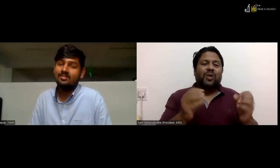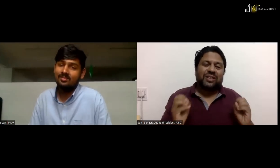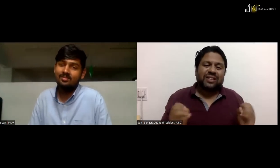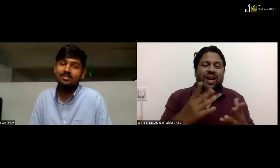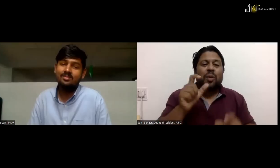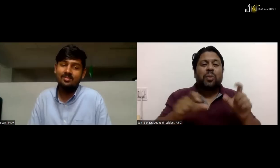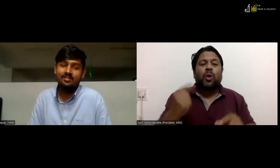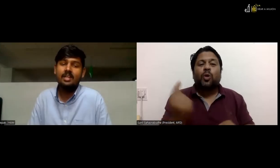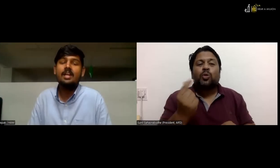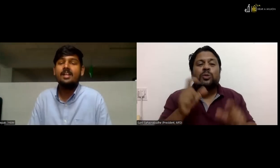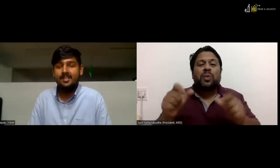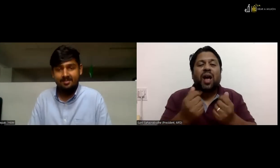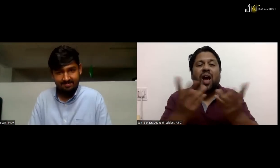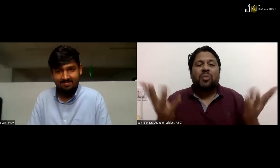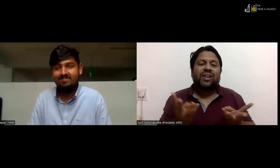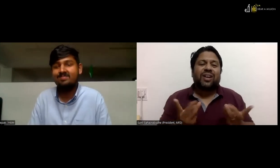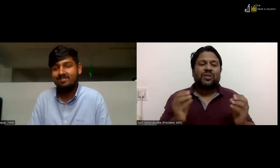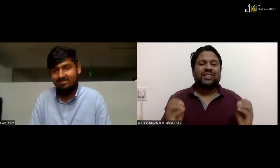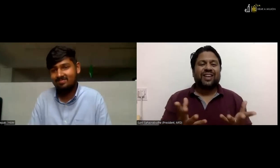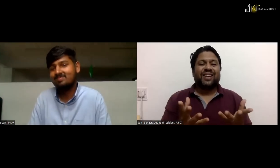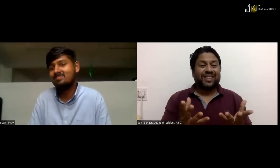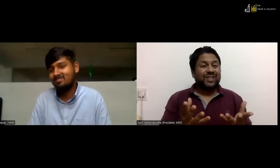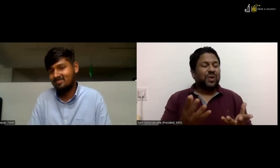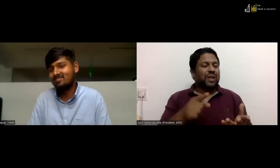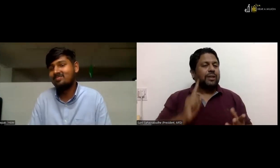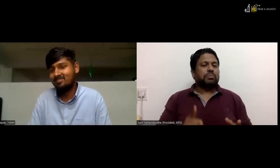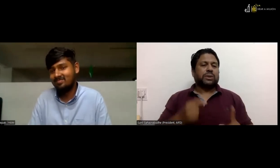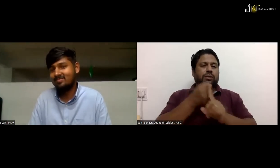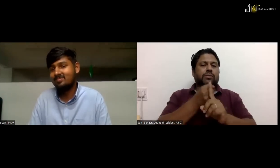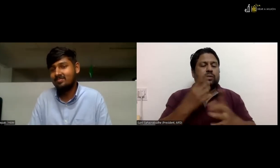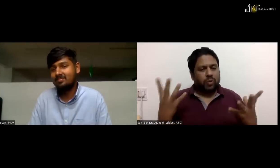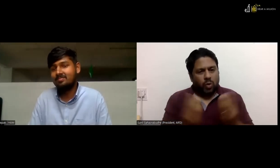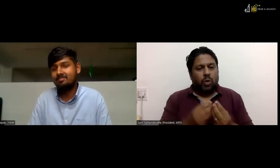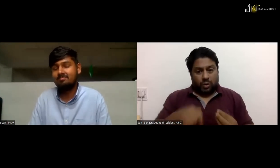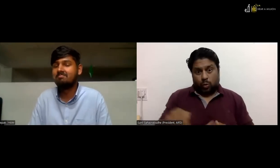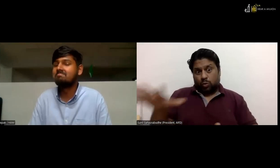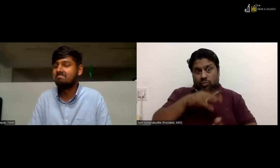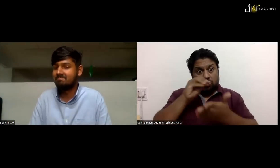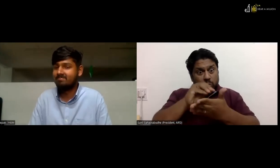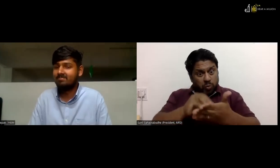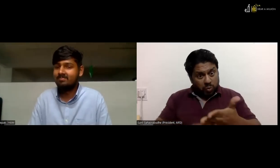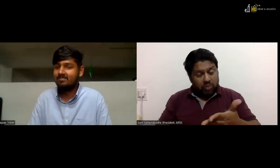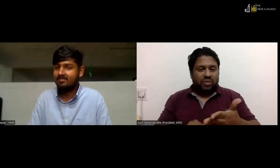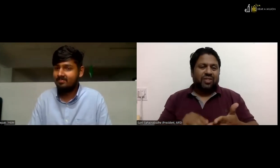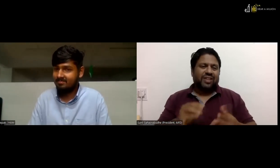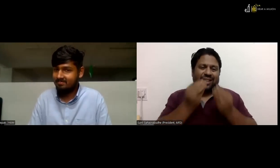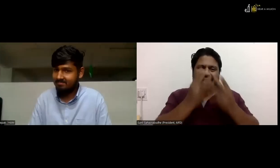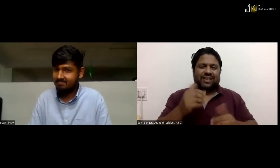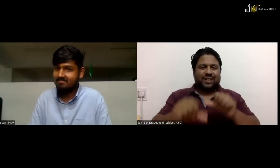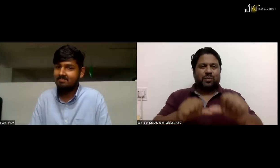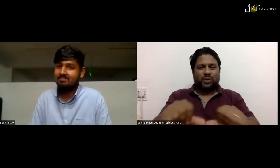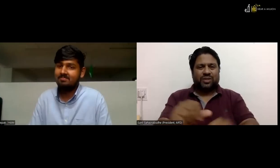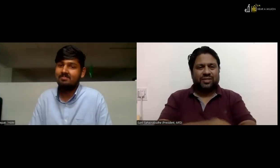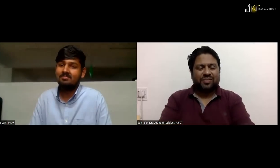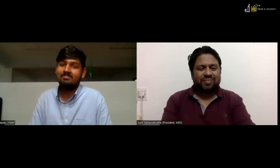tongue, the language, sign language, into the census. So we all are here to